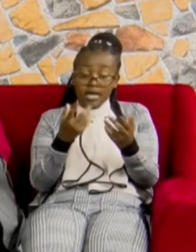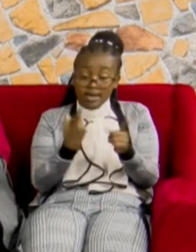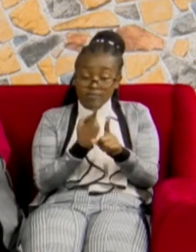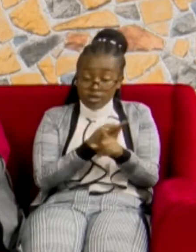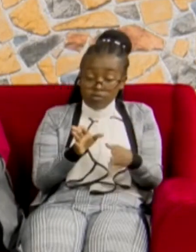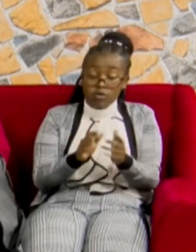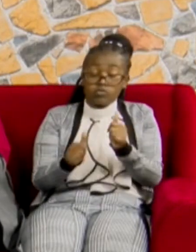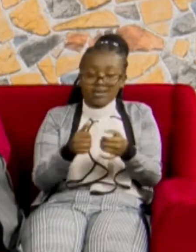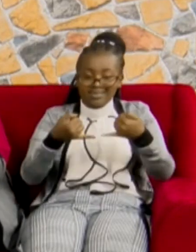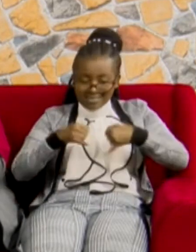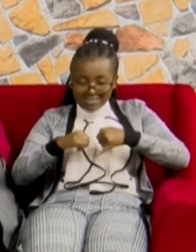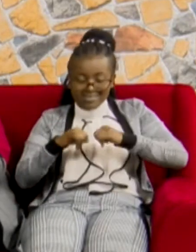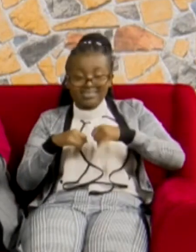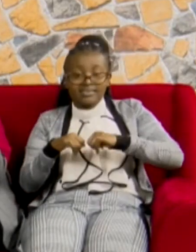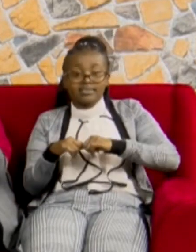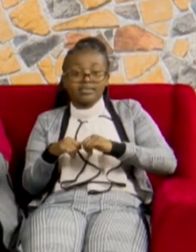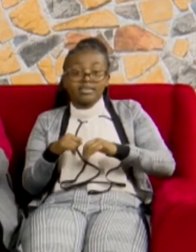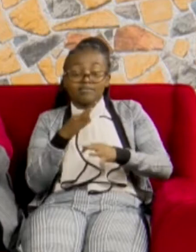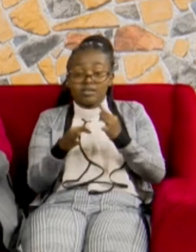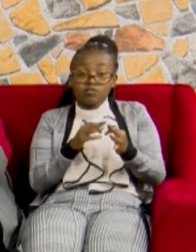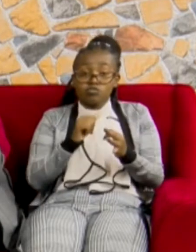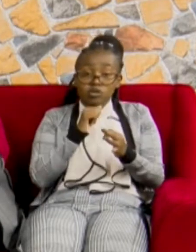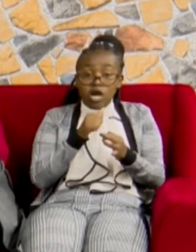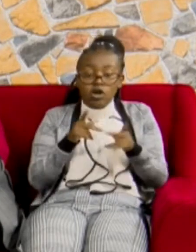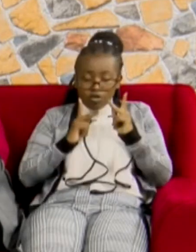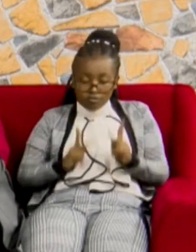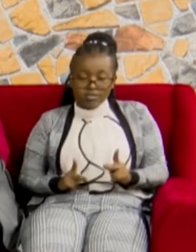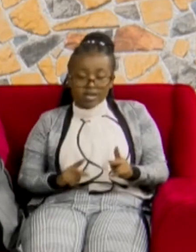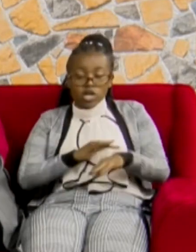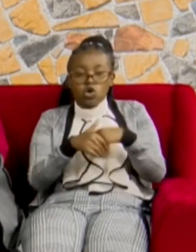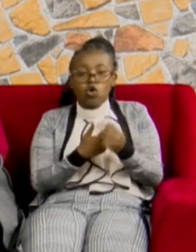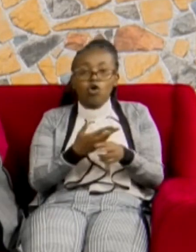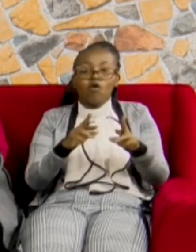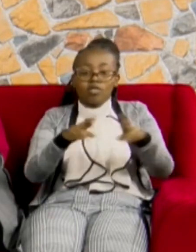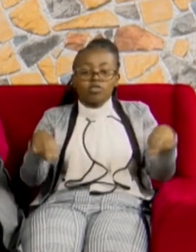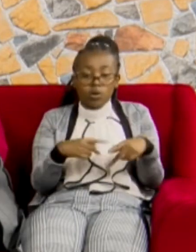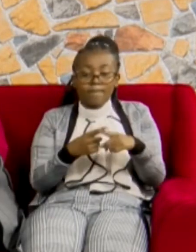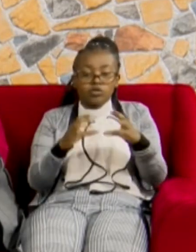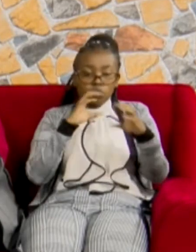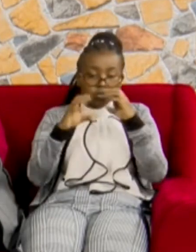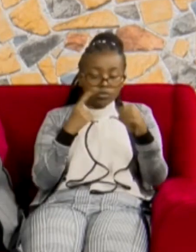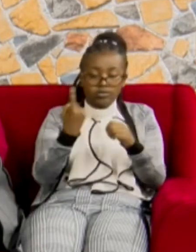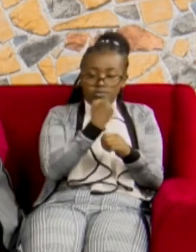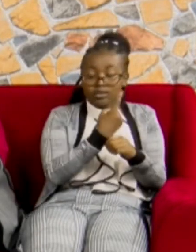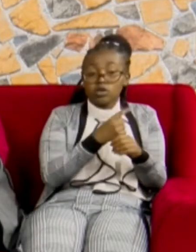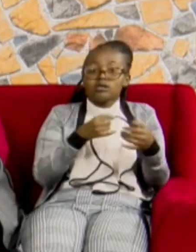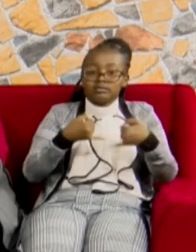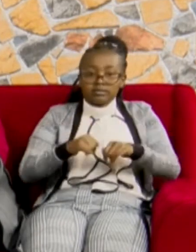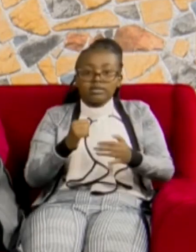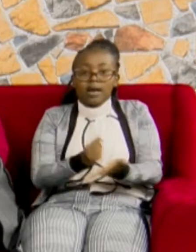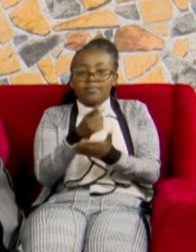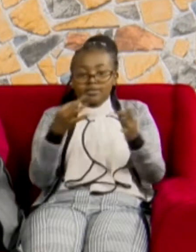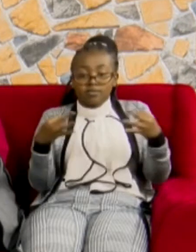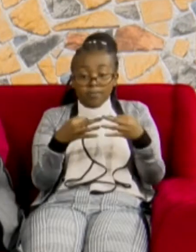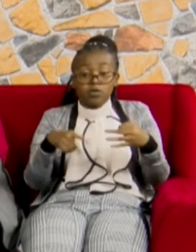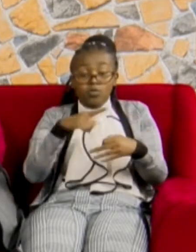can still, even if we're not physically all in the room, but we're all communicating with each other to try and help this family.